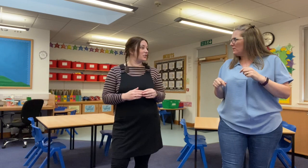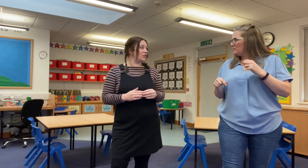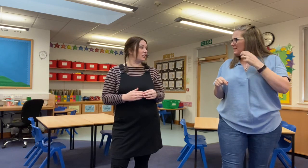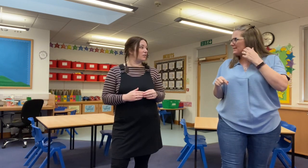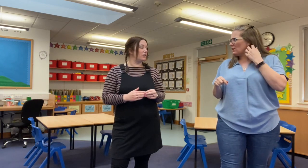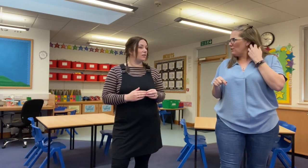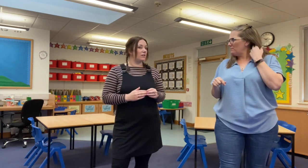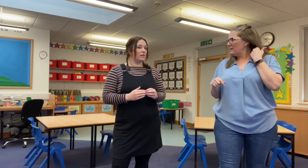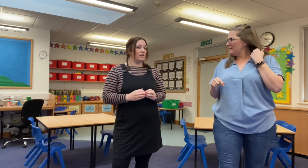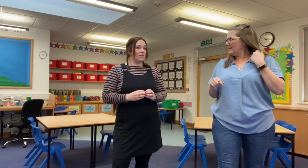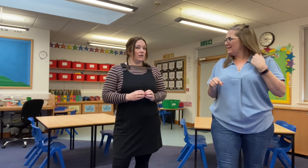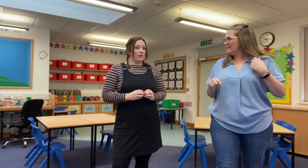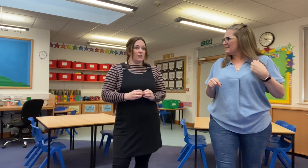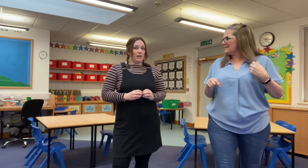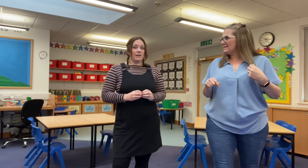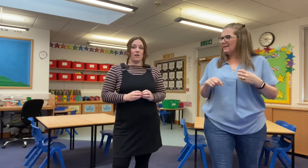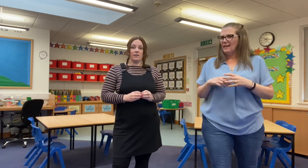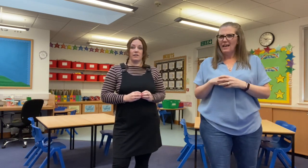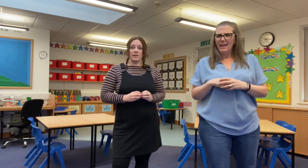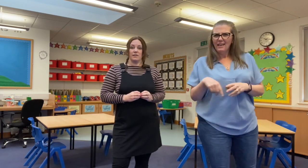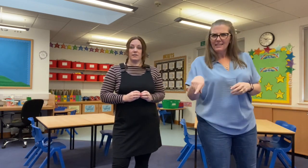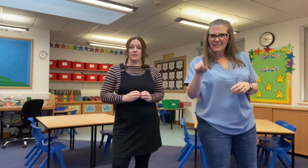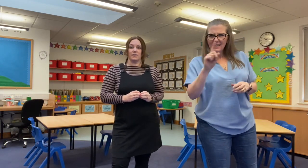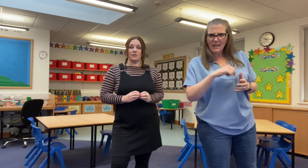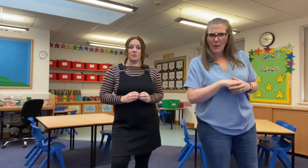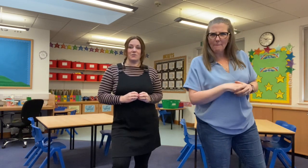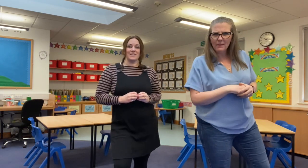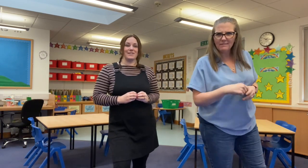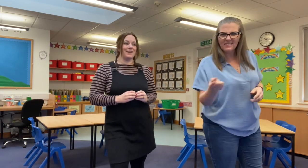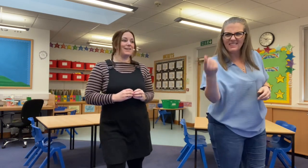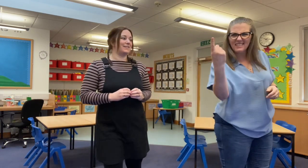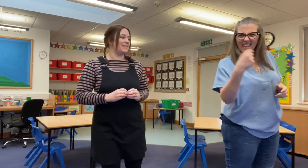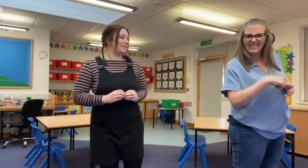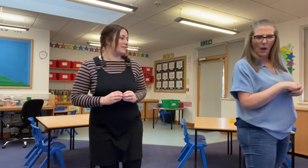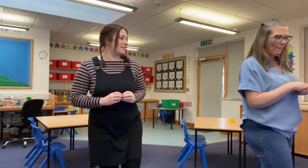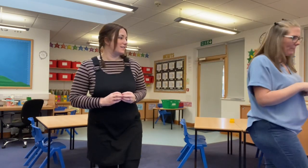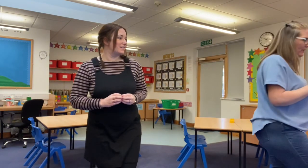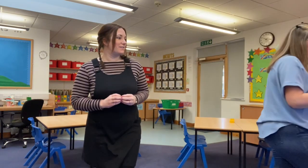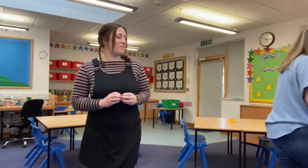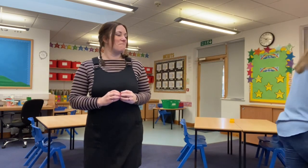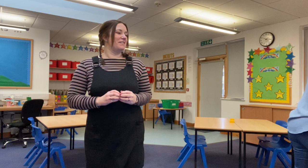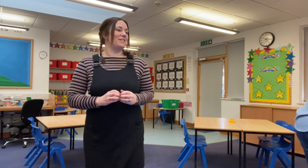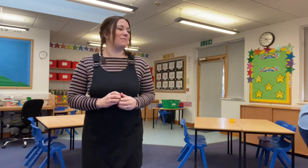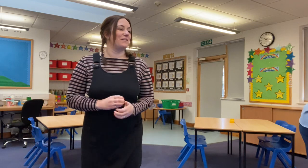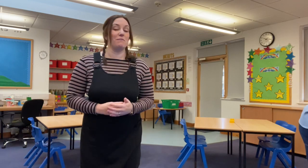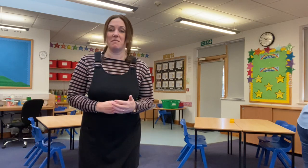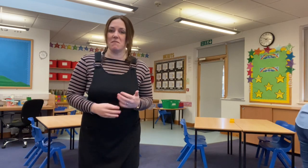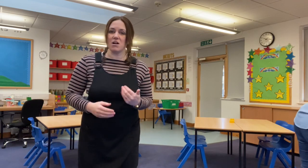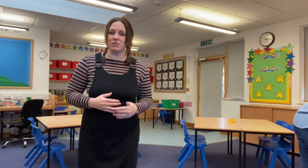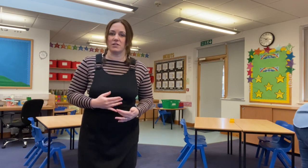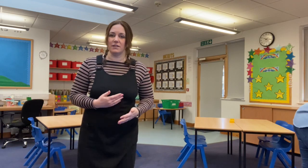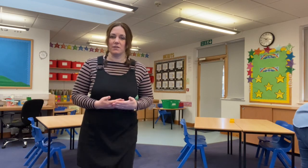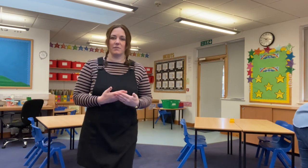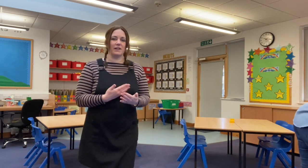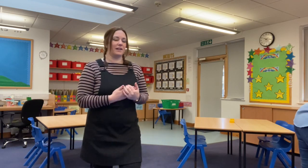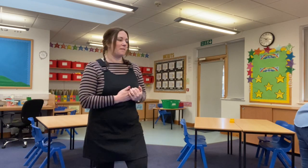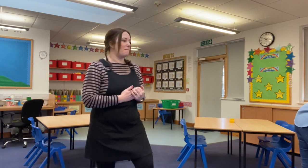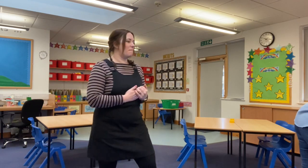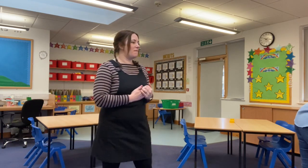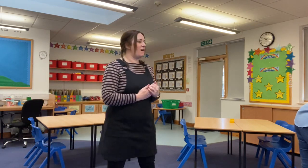you. I can't think, because I don't even know what day it is. What month we're in? We're in March now, aren't we?